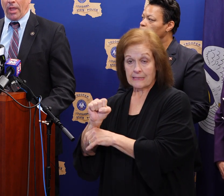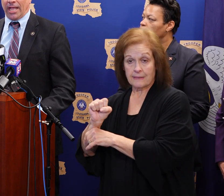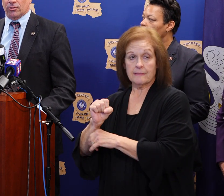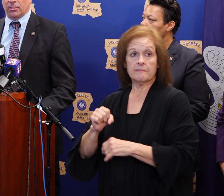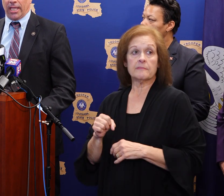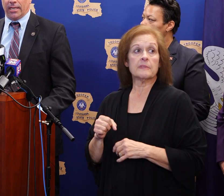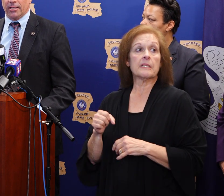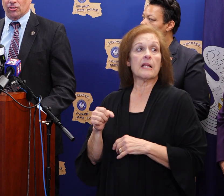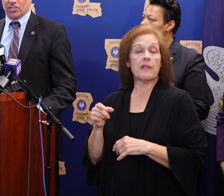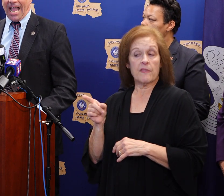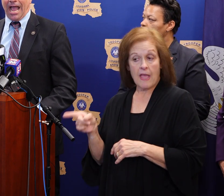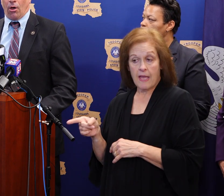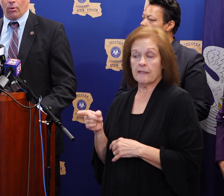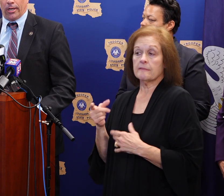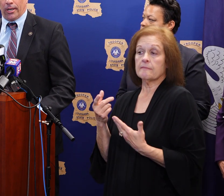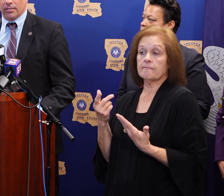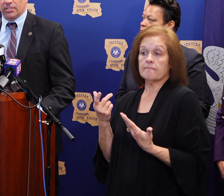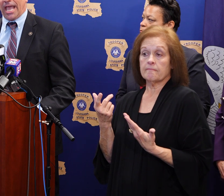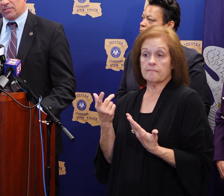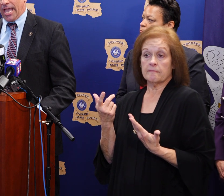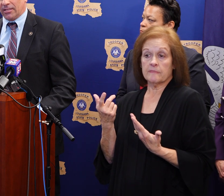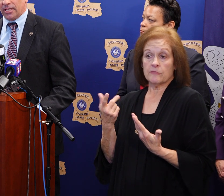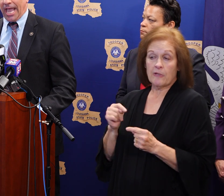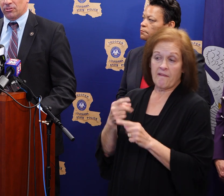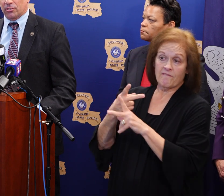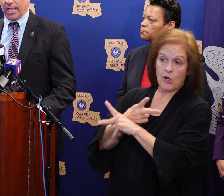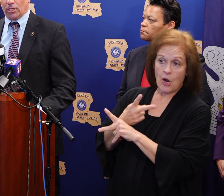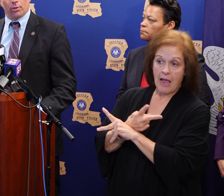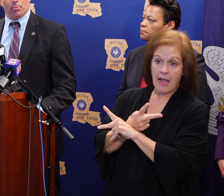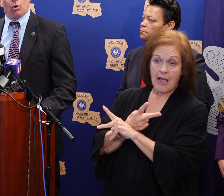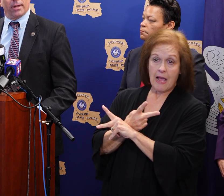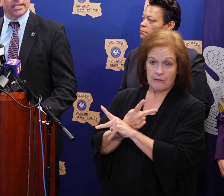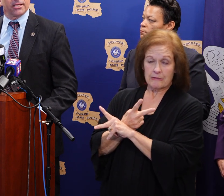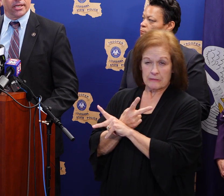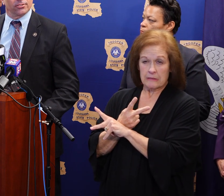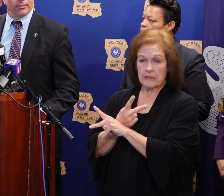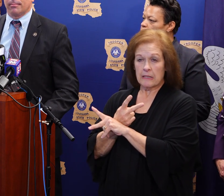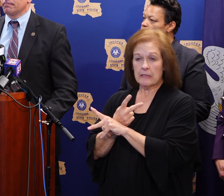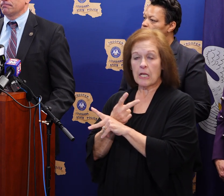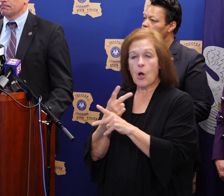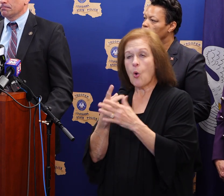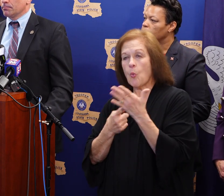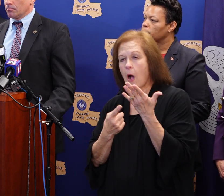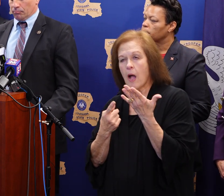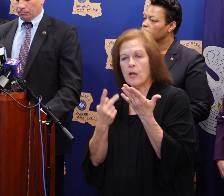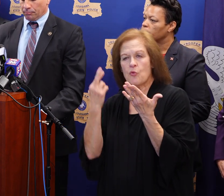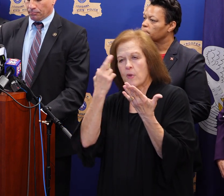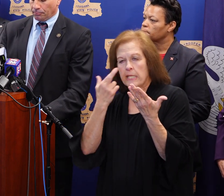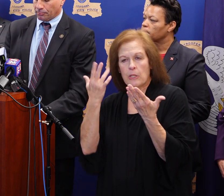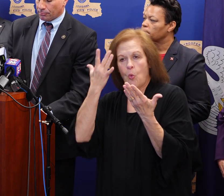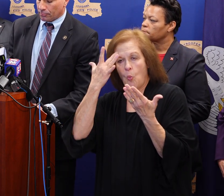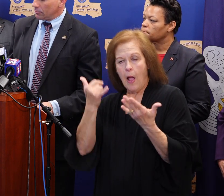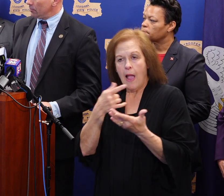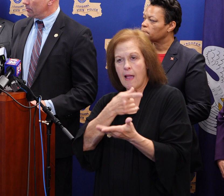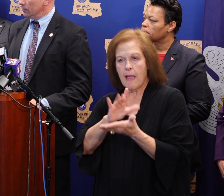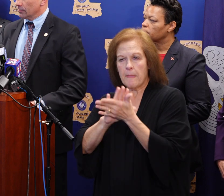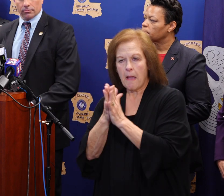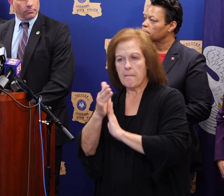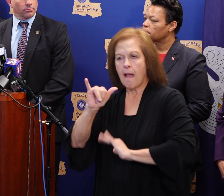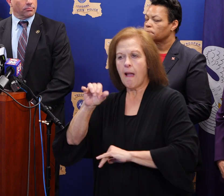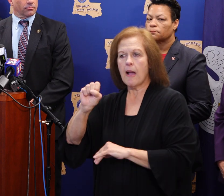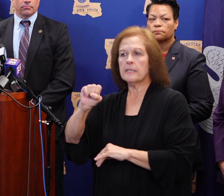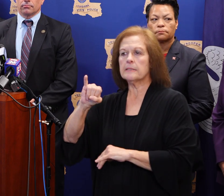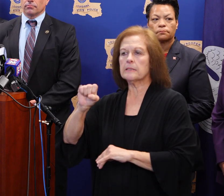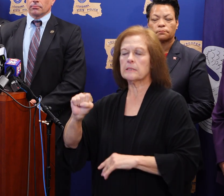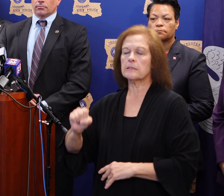to ascertain just how to ascertain a little bit more about that connection. We're gonna do one more. Kate?